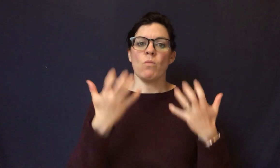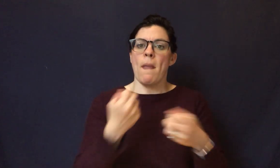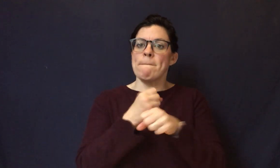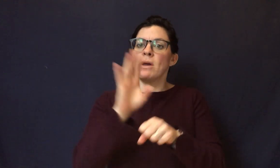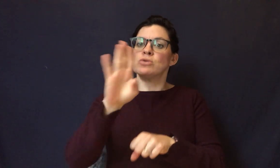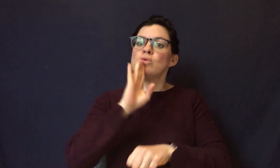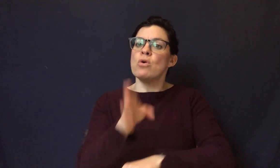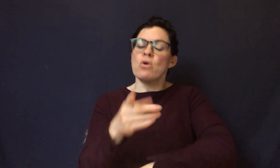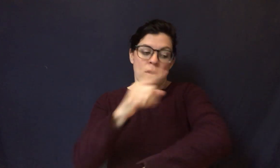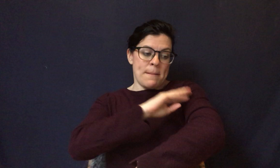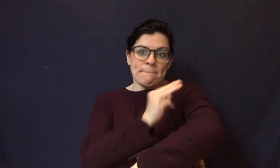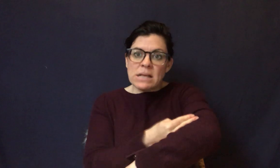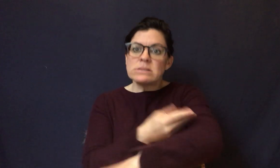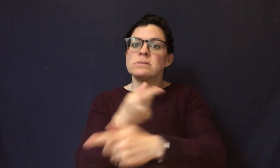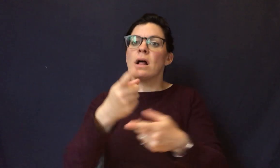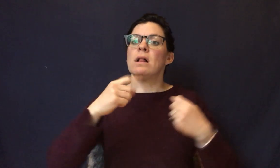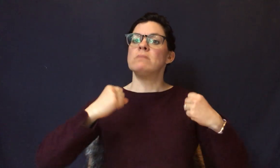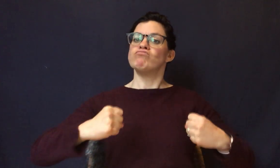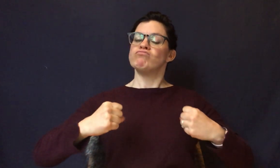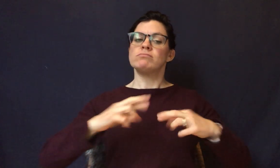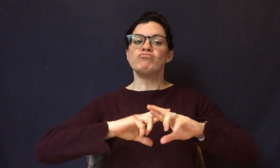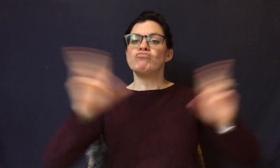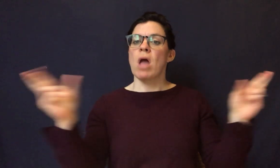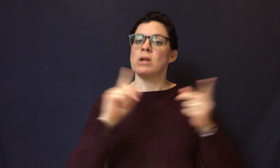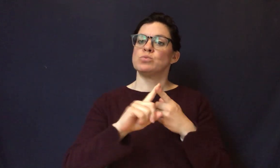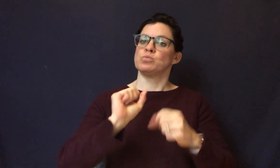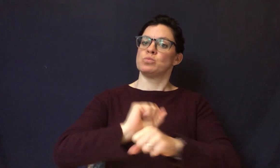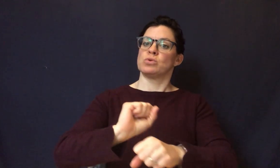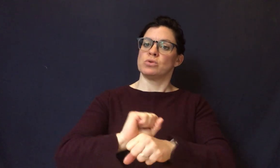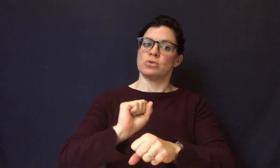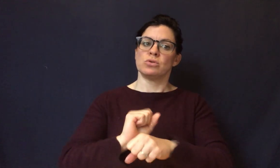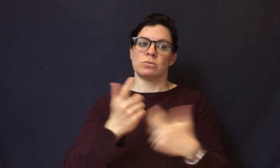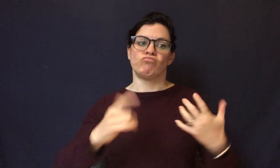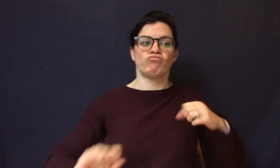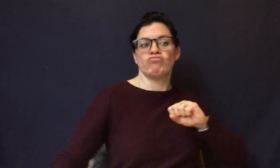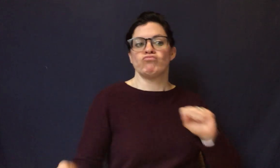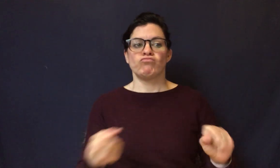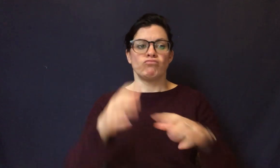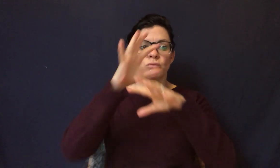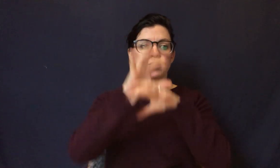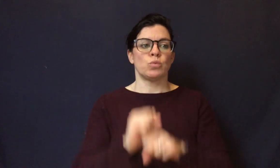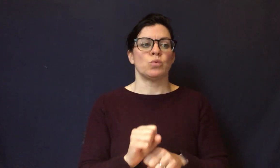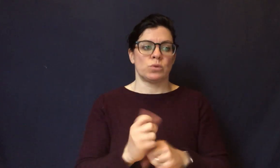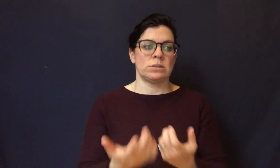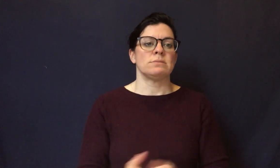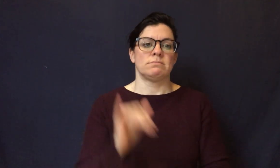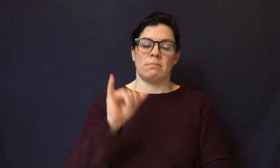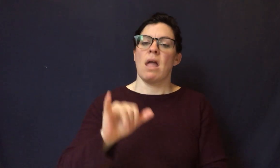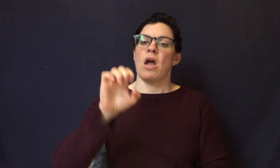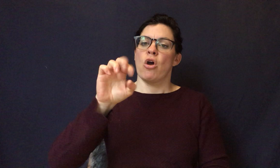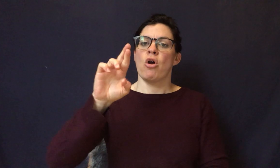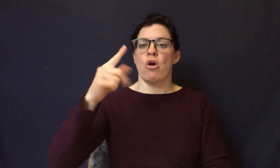call ergonomics. All right. That type of thing. All right, follow guidelines. Right? Take breaks every 2